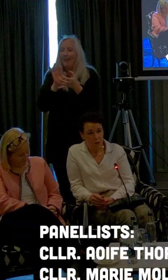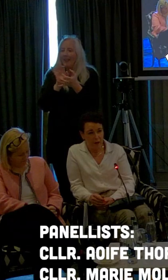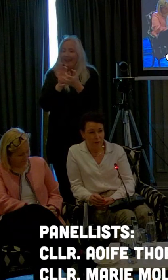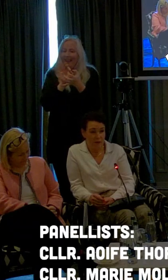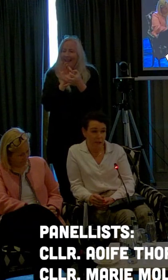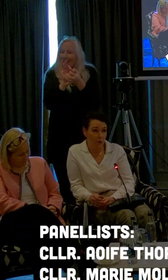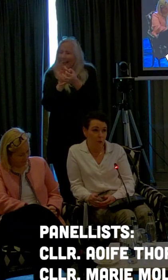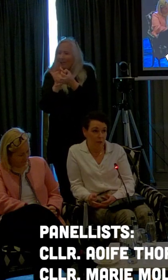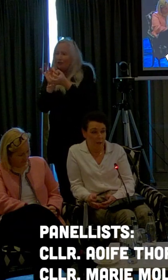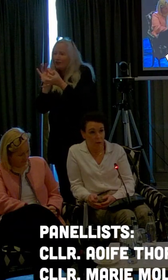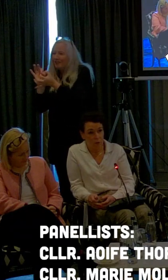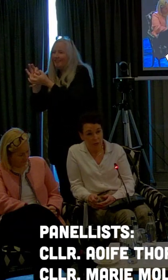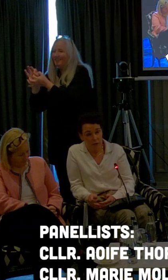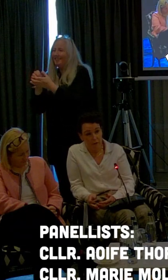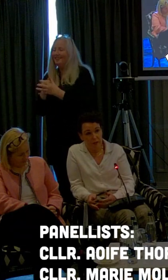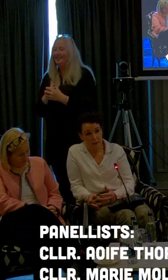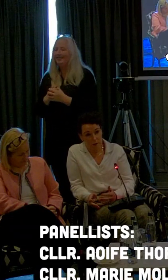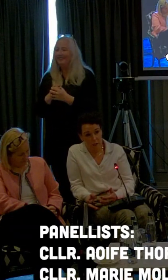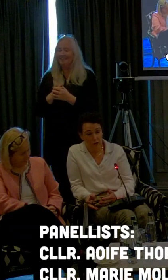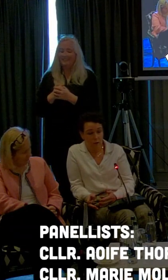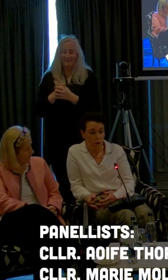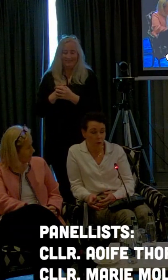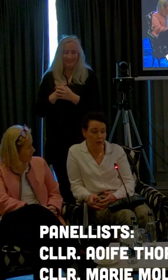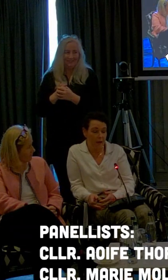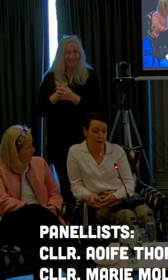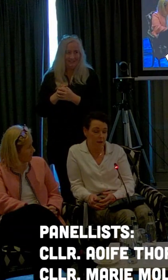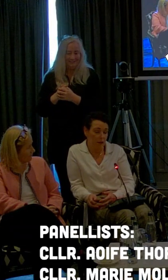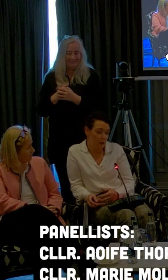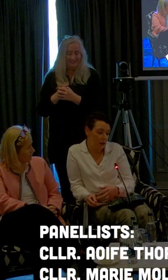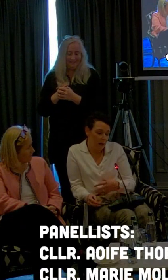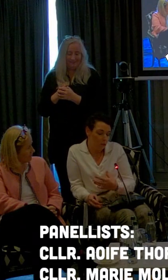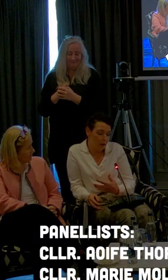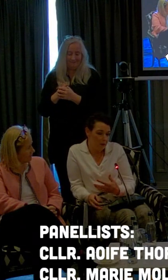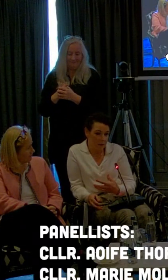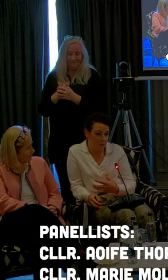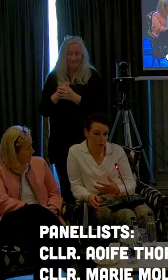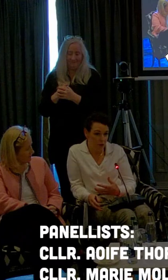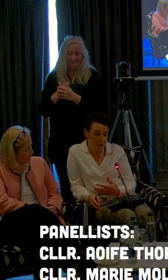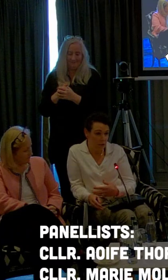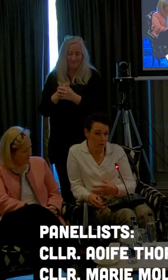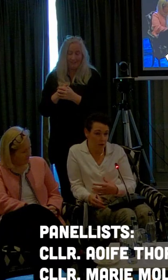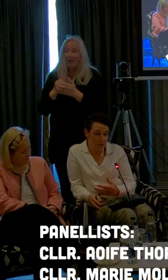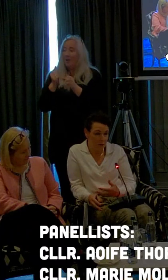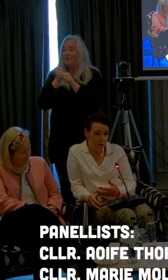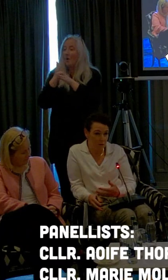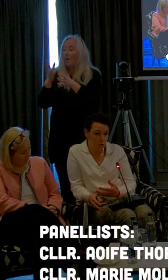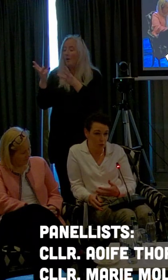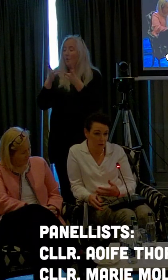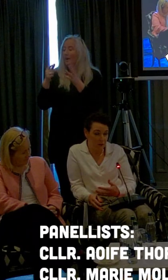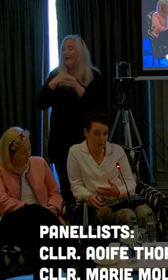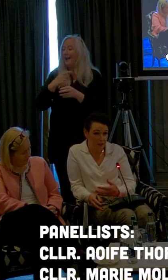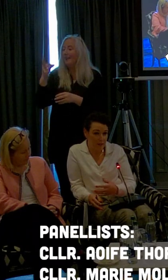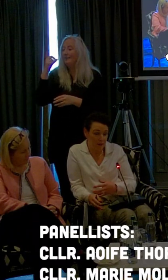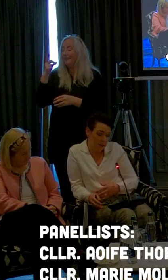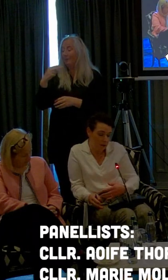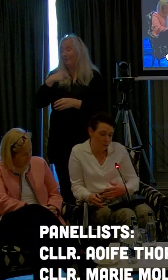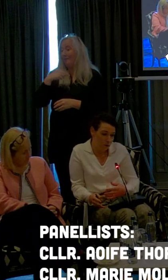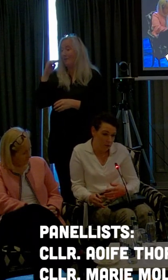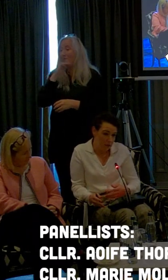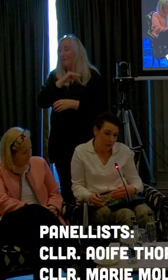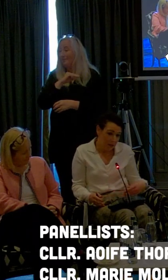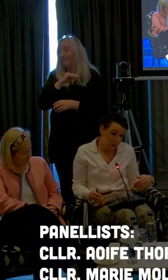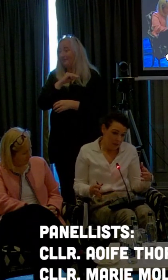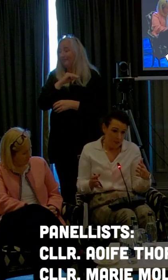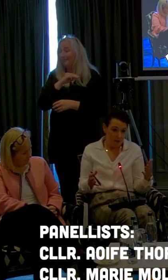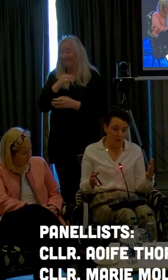You know, I could say, oh, the Dale Road, I got to fix. There was a lot of, you know, cars, and it was. It's important to me. I've lost someone in road traffic accidents, you know,